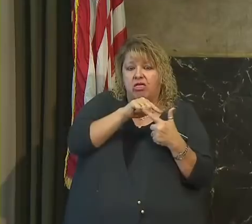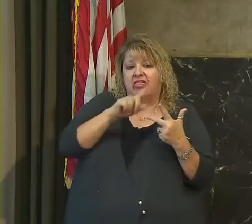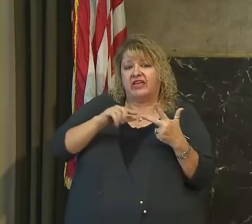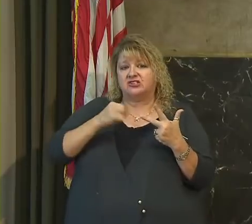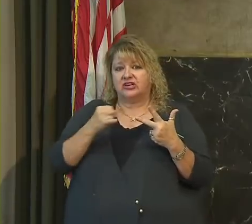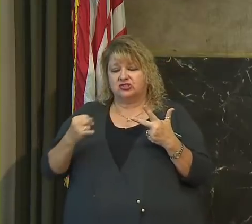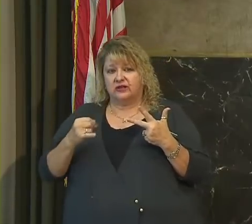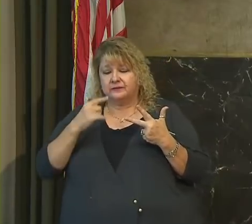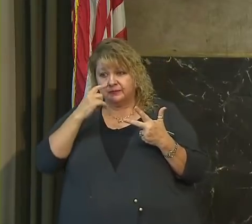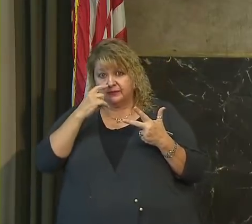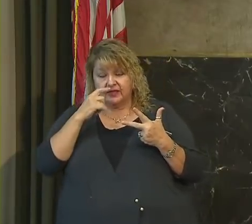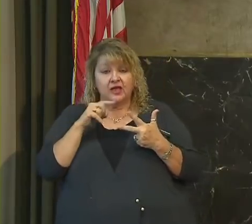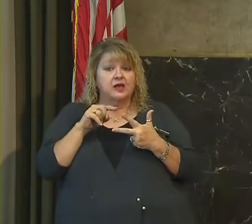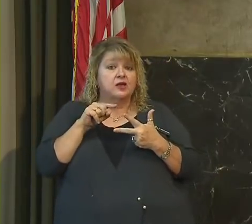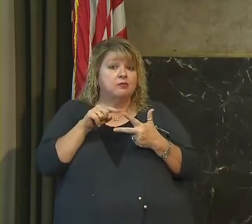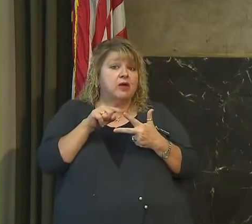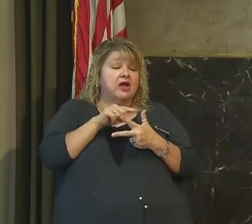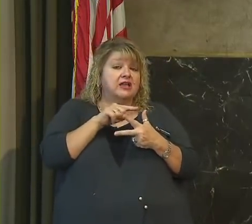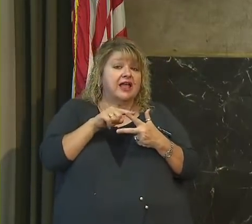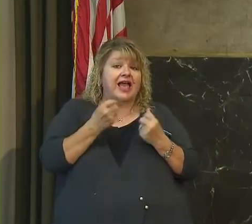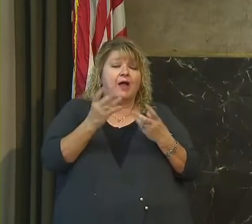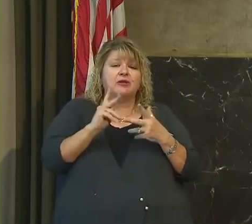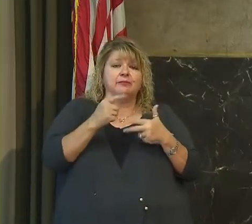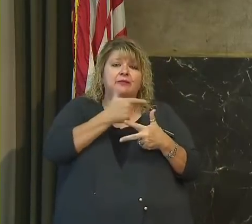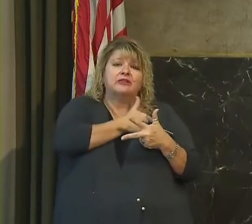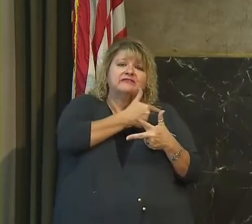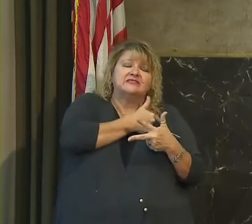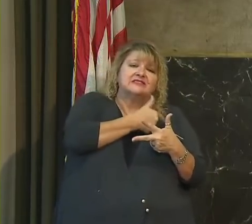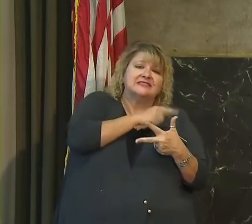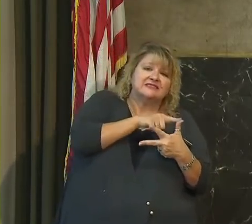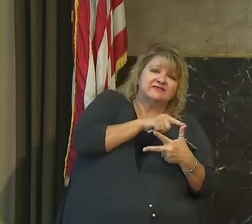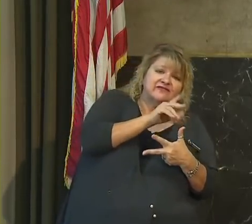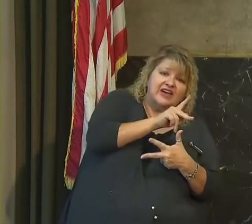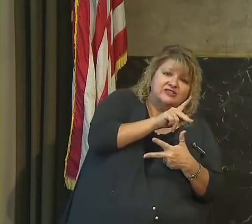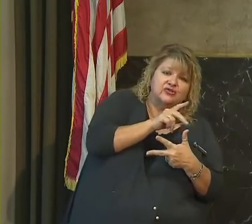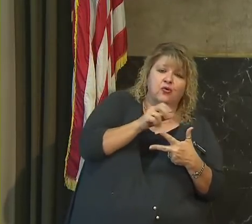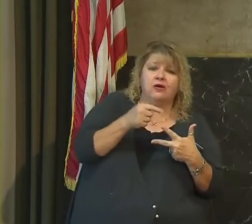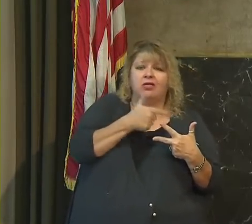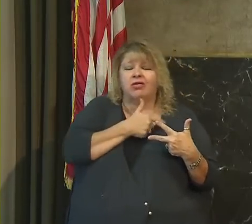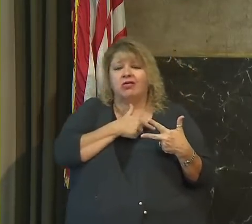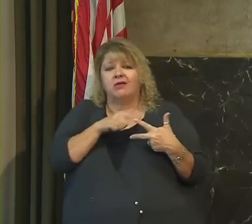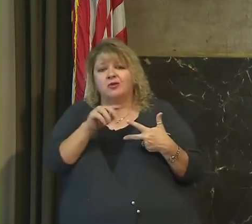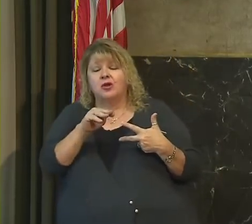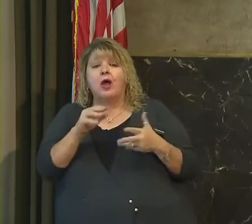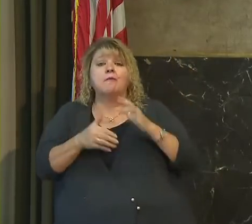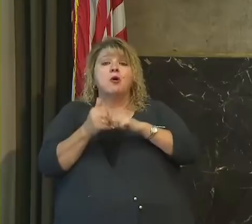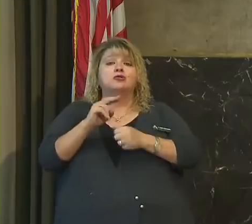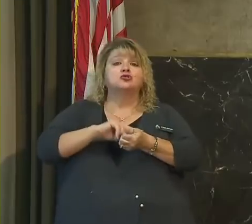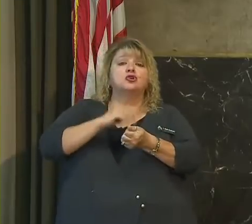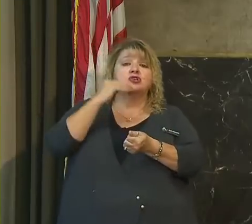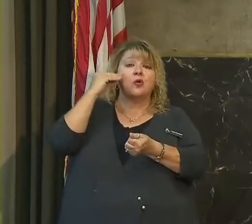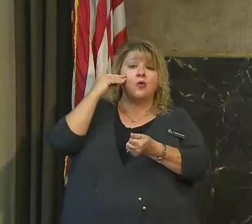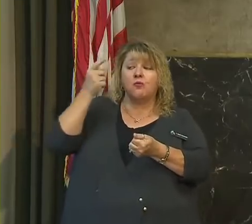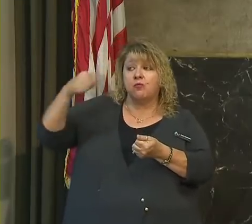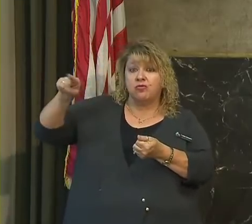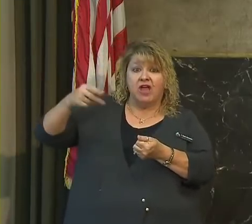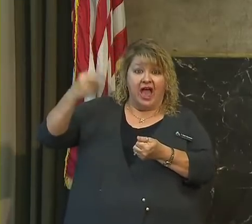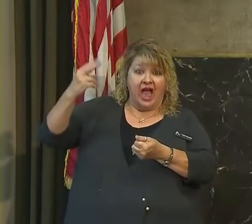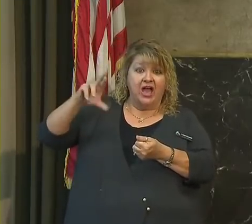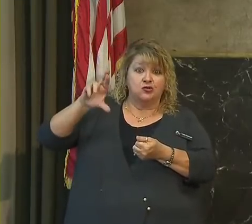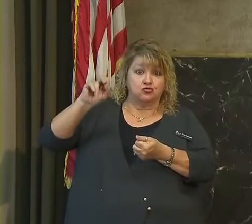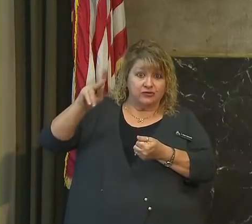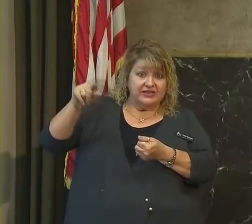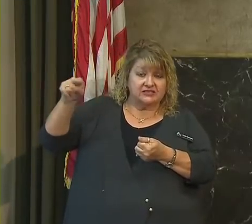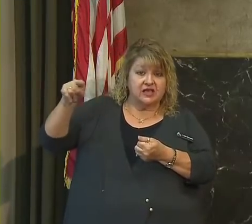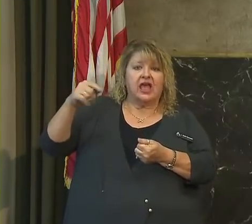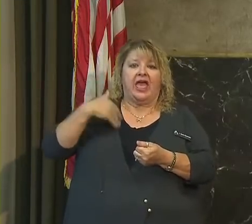a certain type of vaccine is not equal either. For example, nearly every nursing home resident who's the highest risk for complications